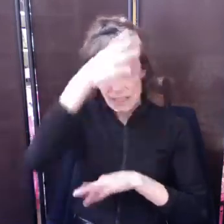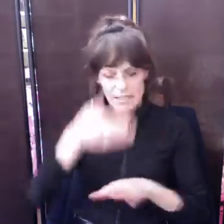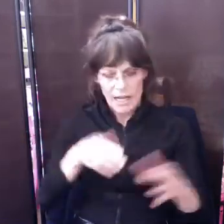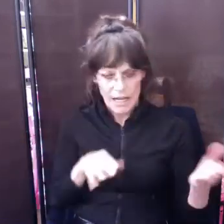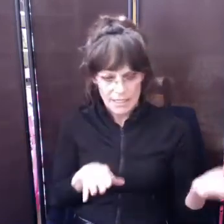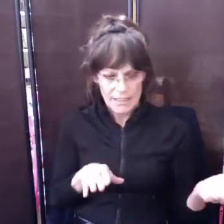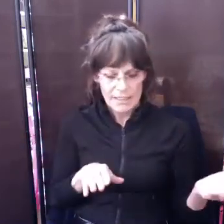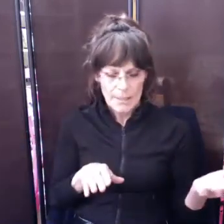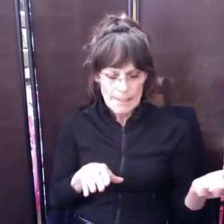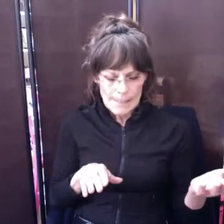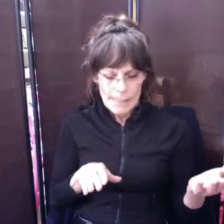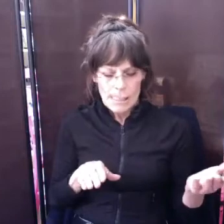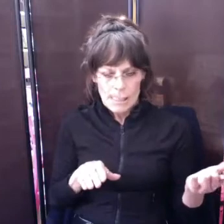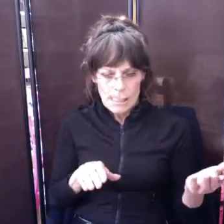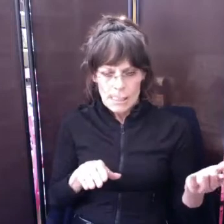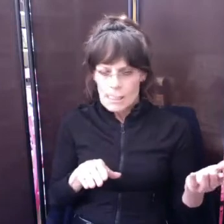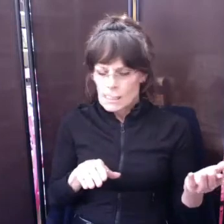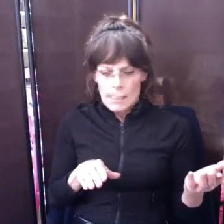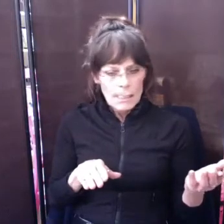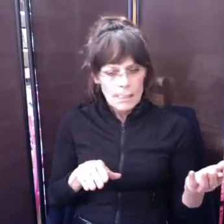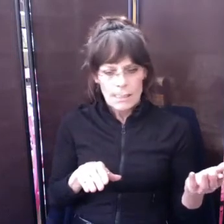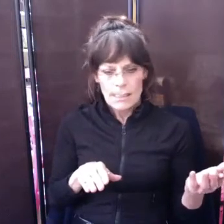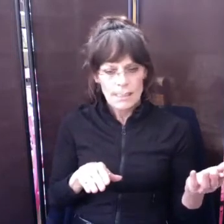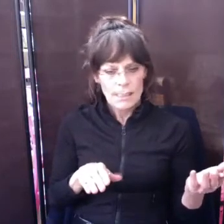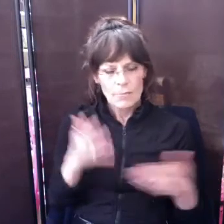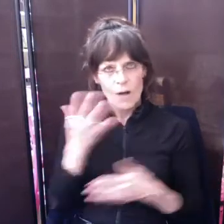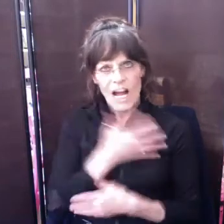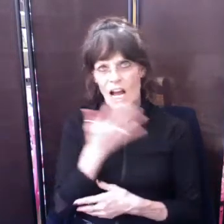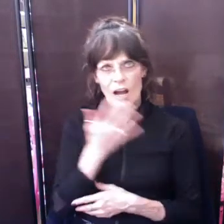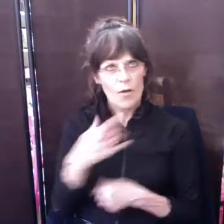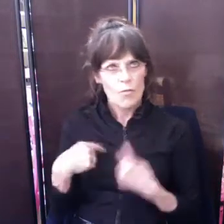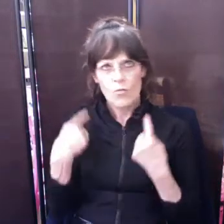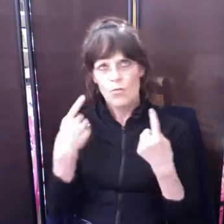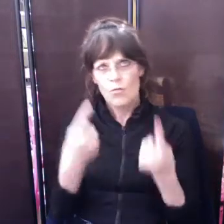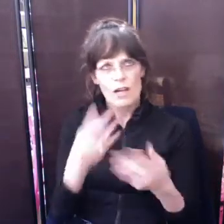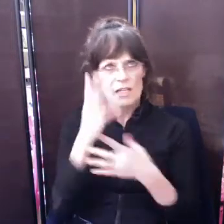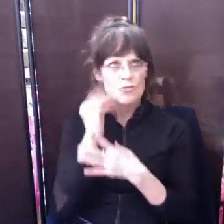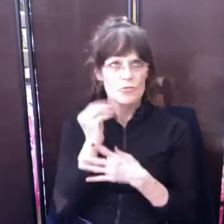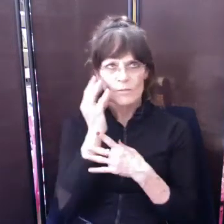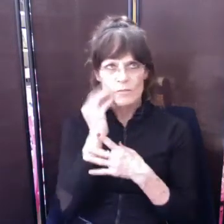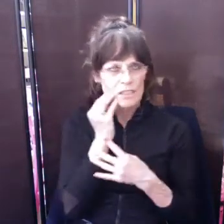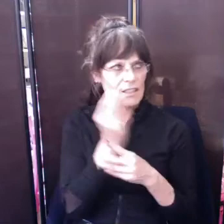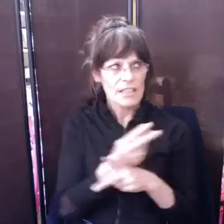privilege to take care of my father. It was inconvenient, it was hard, it